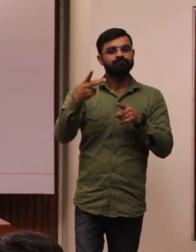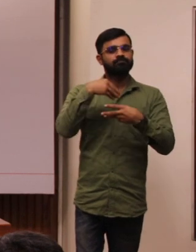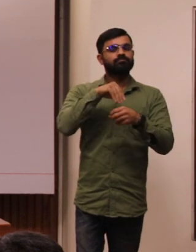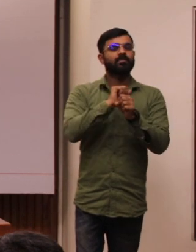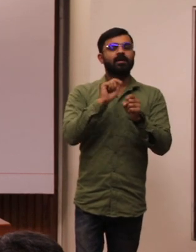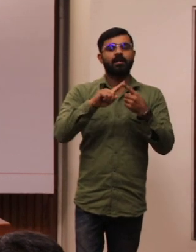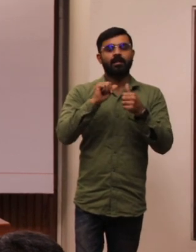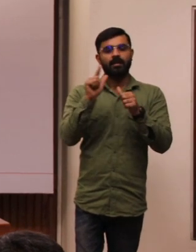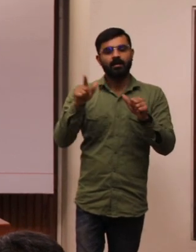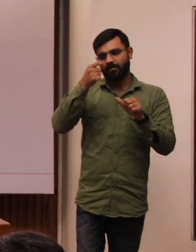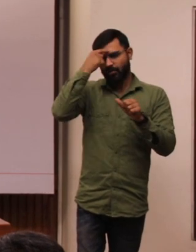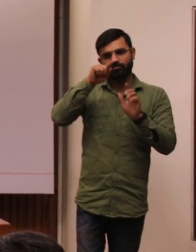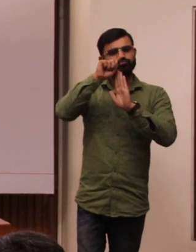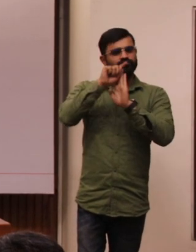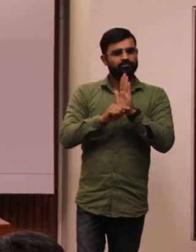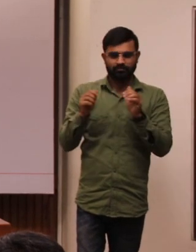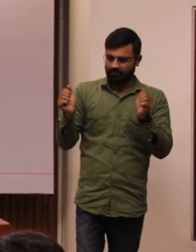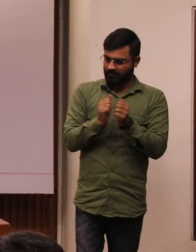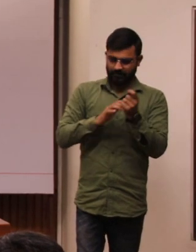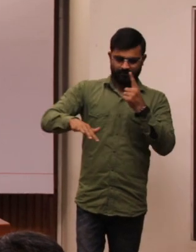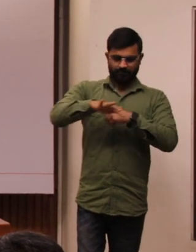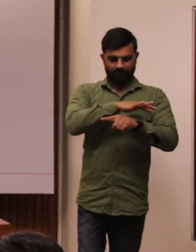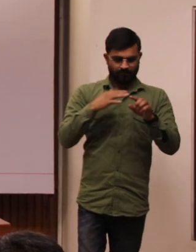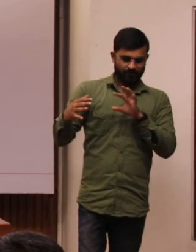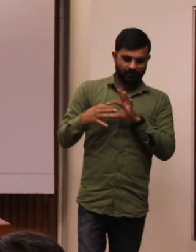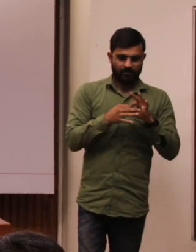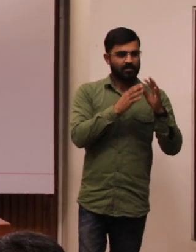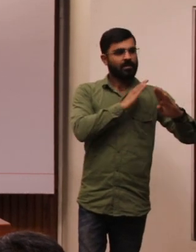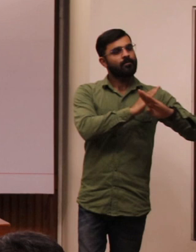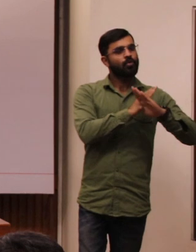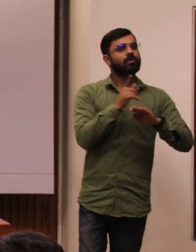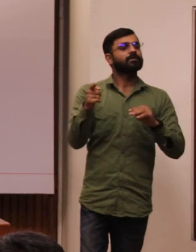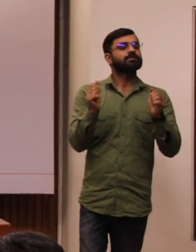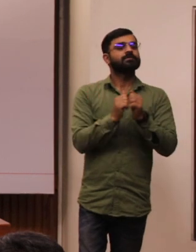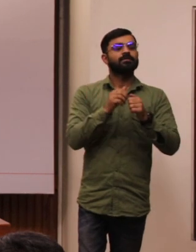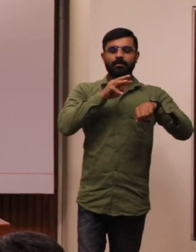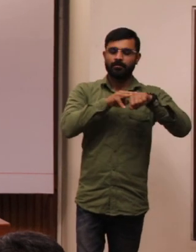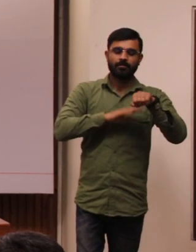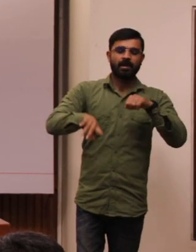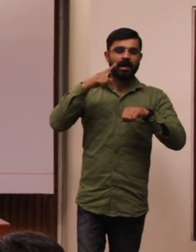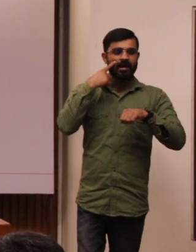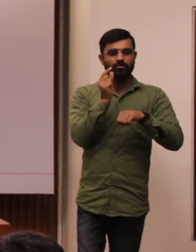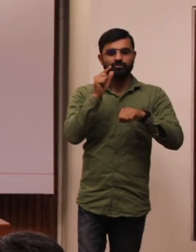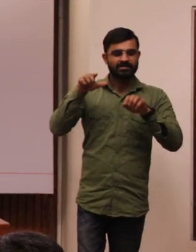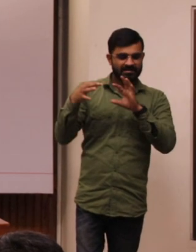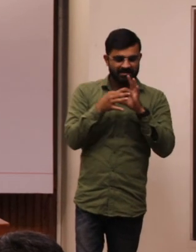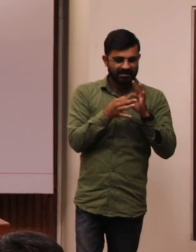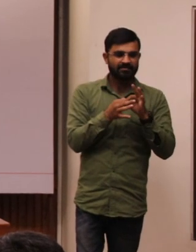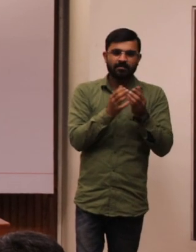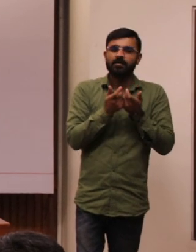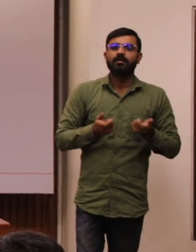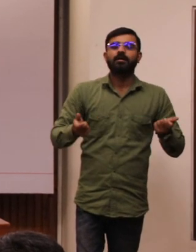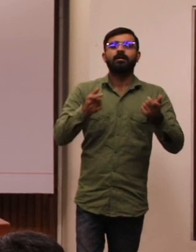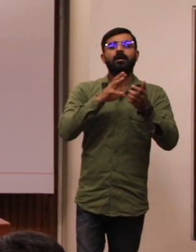with legal and policy issues related to the environment and wildlife protection. He is also a member of the IUCN Species Survival